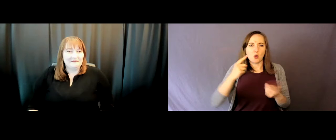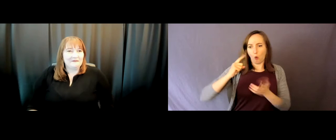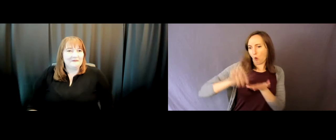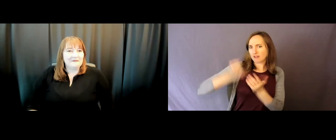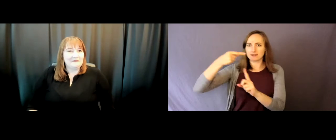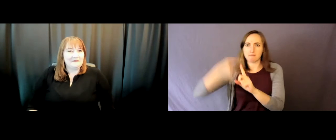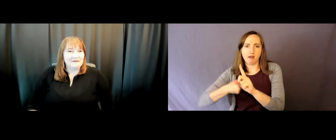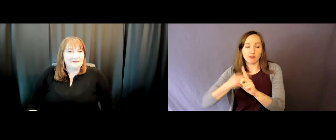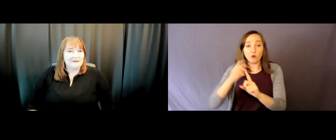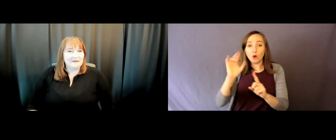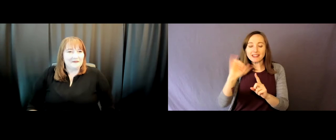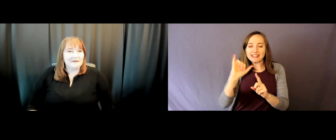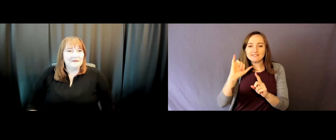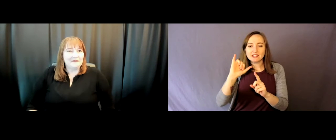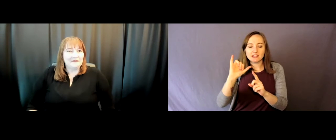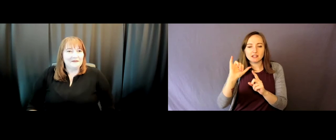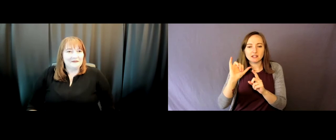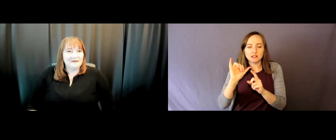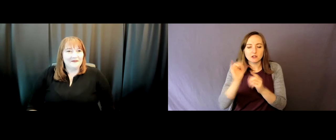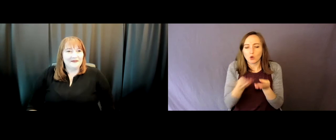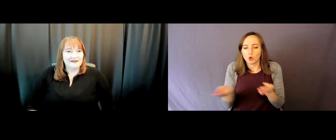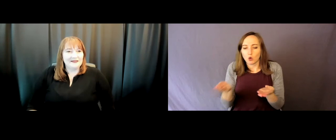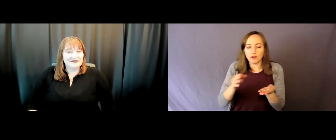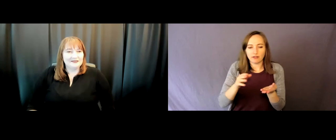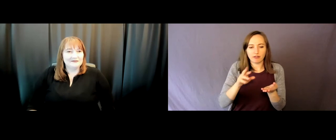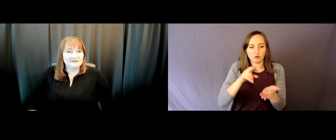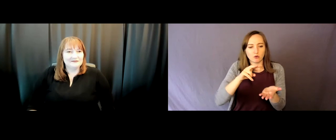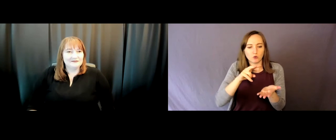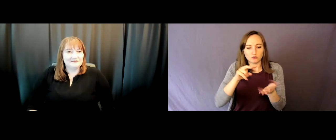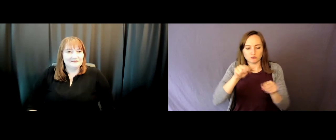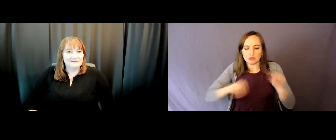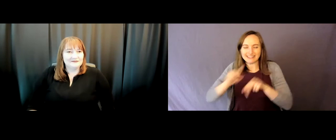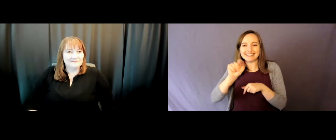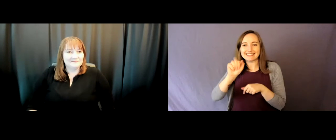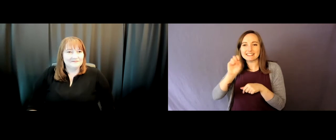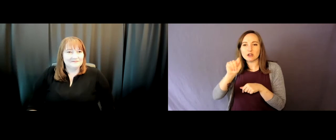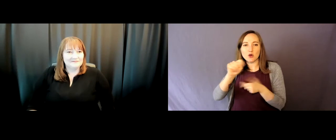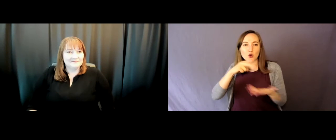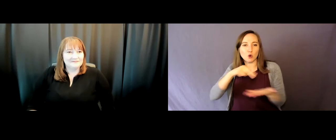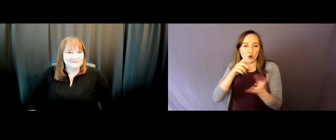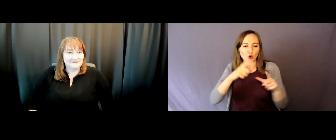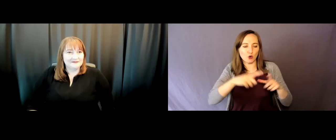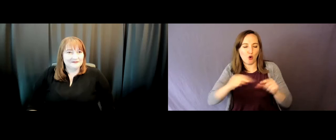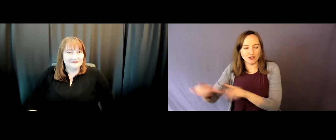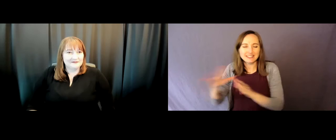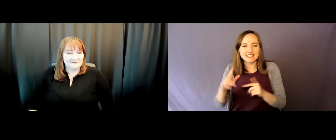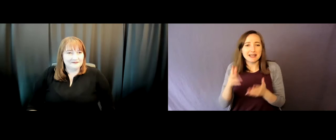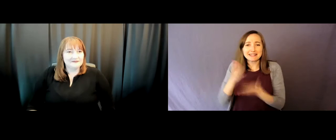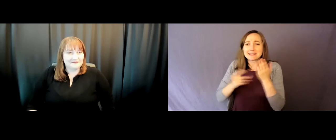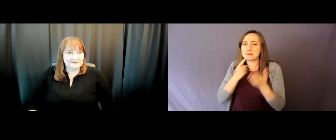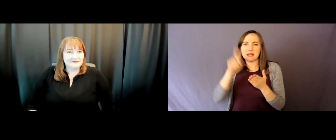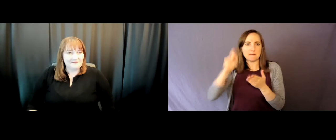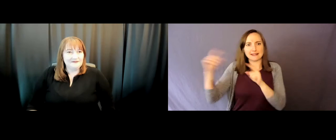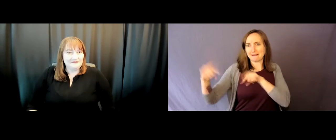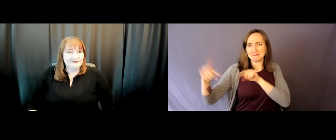even with readings, people are like, how often should I do this? I've had, tarot readers say you should do this and I just